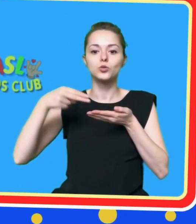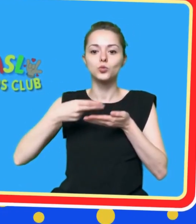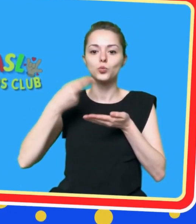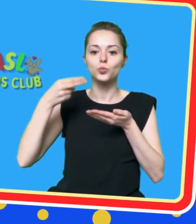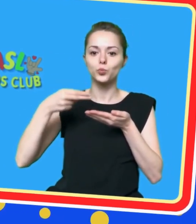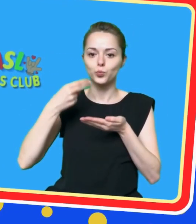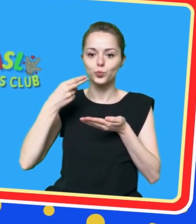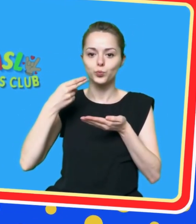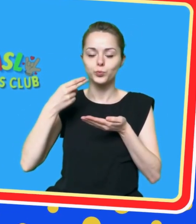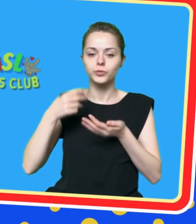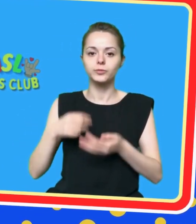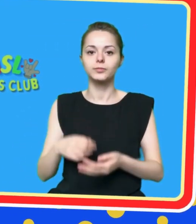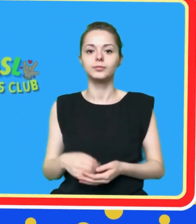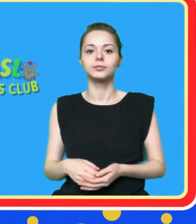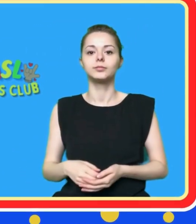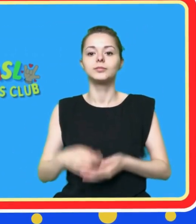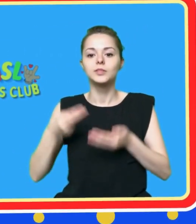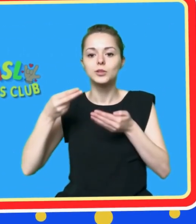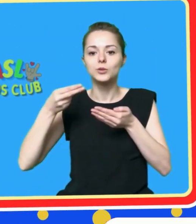Guess the food from the sign.